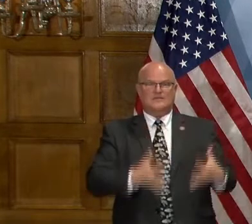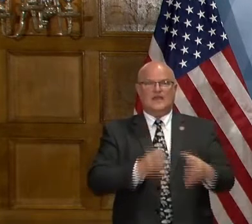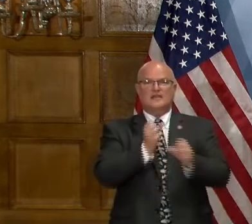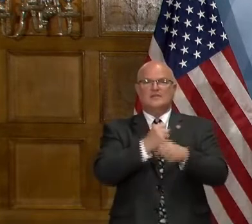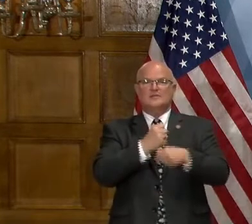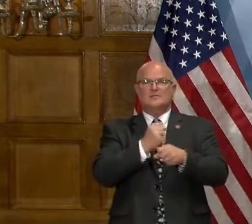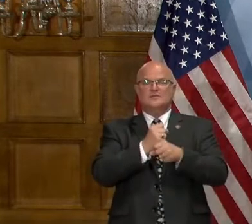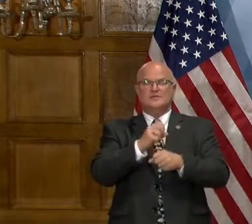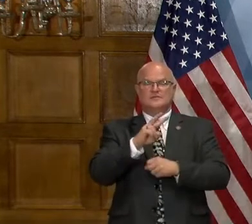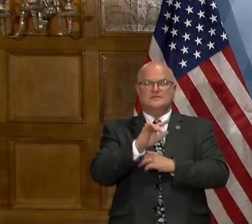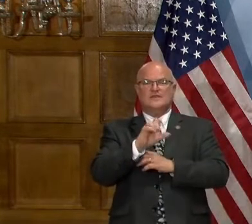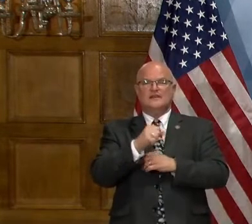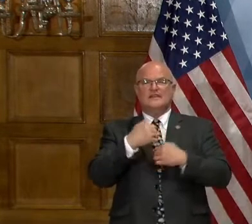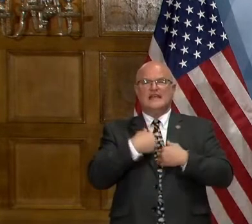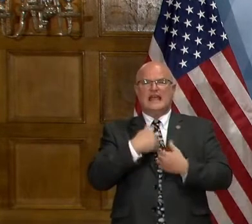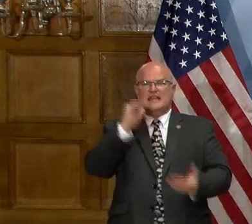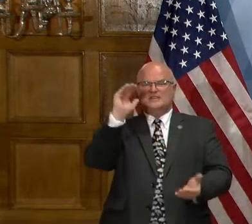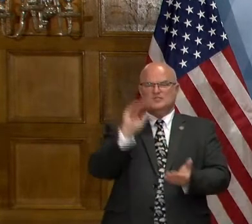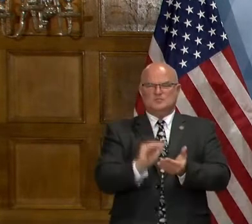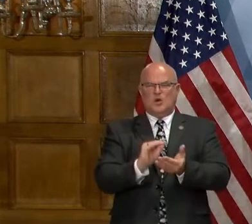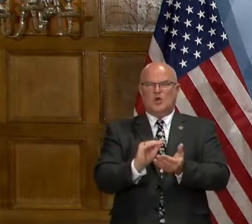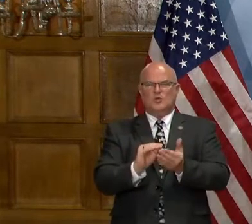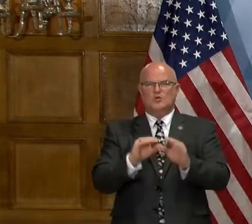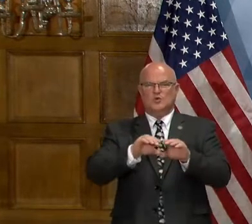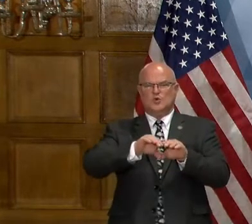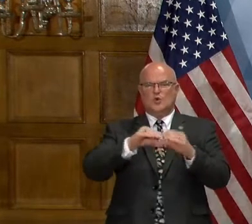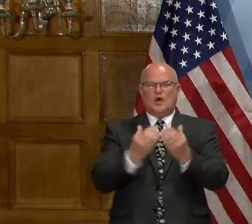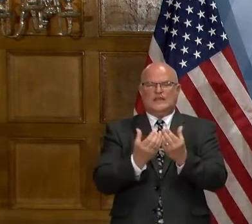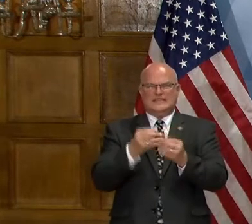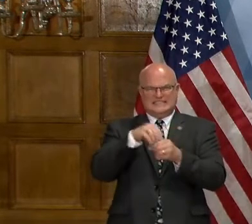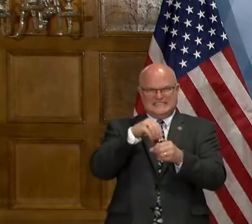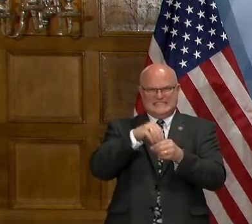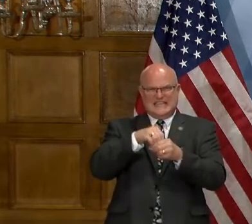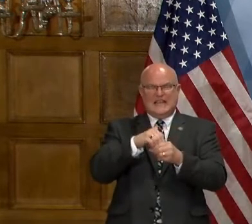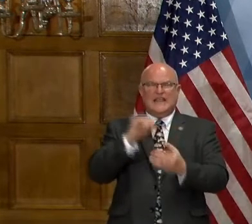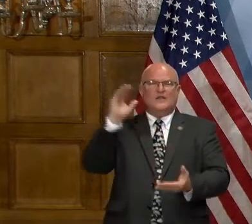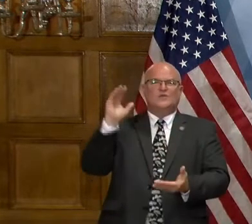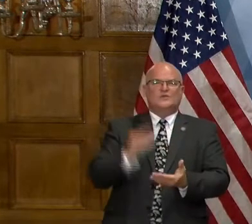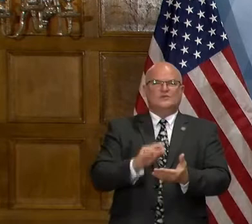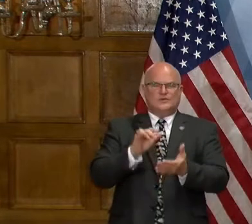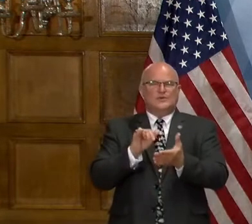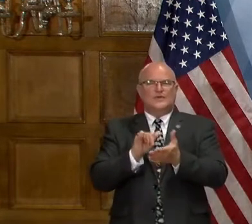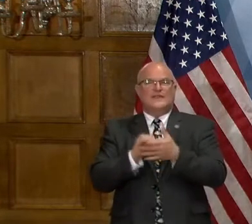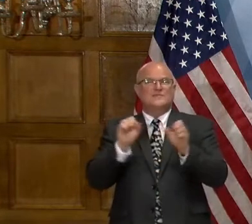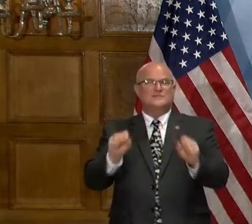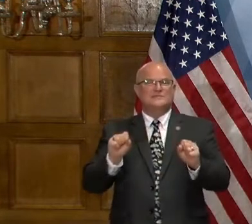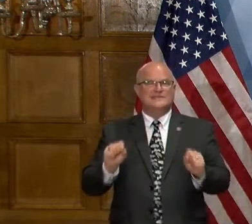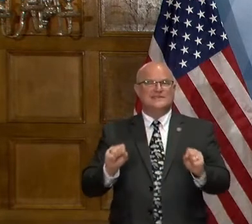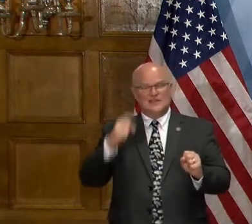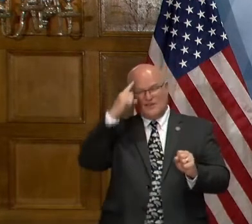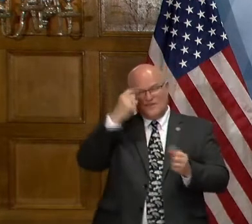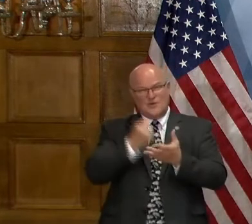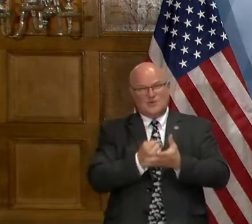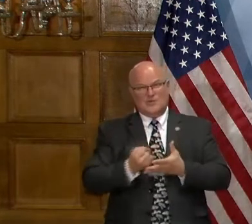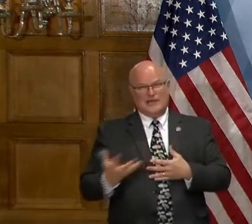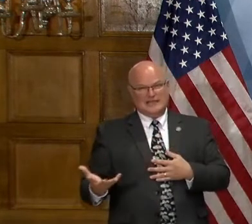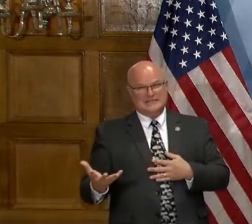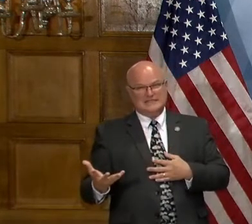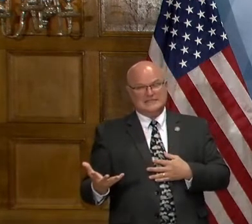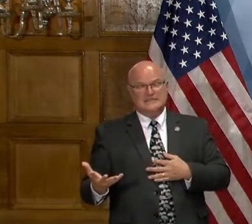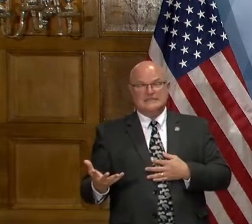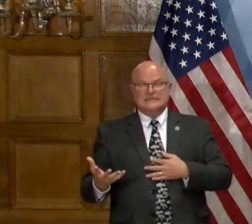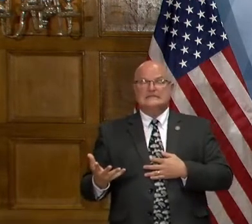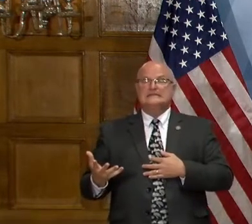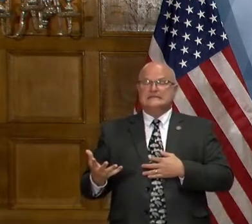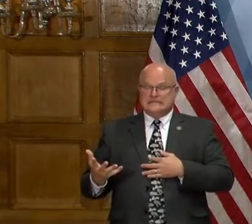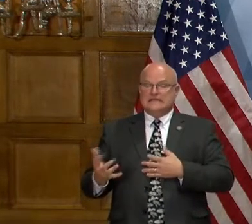produce vials that had smaller quantities in there, which reduce the potential for waste. But